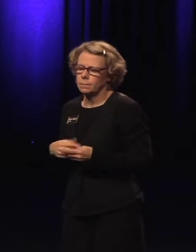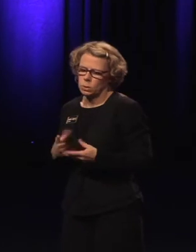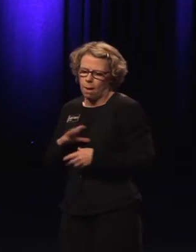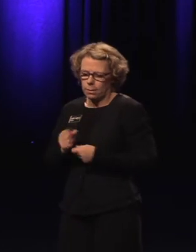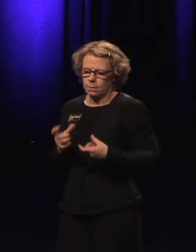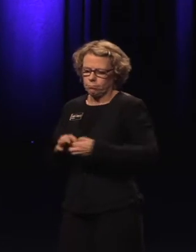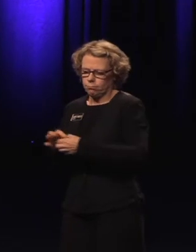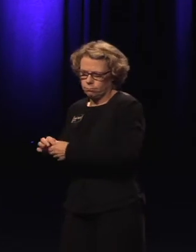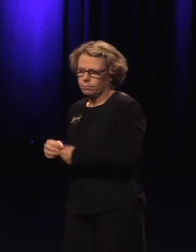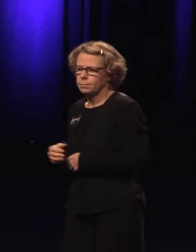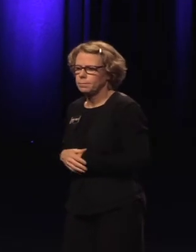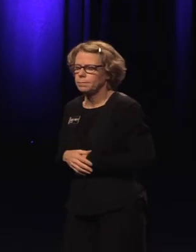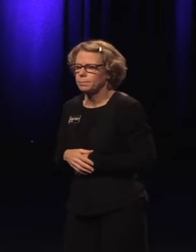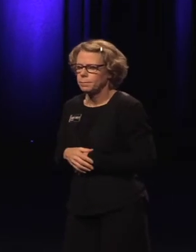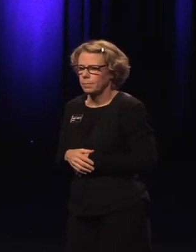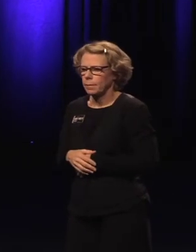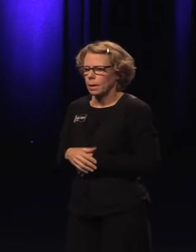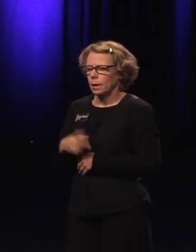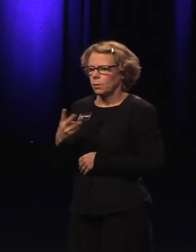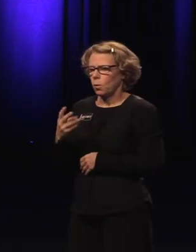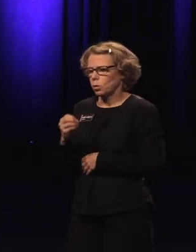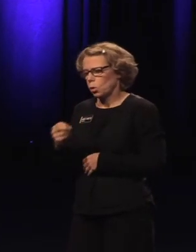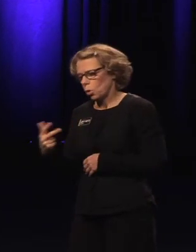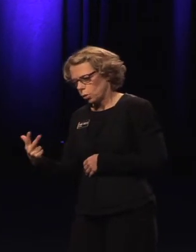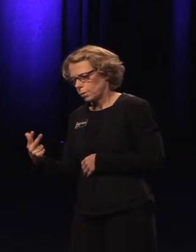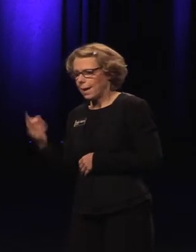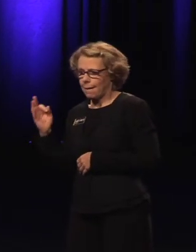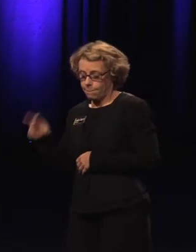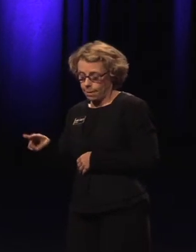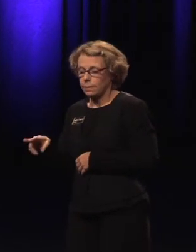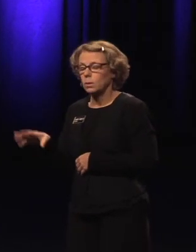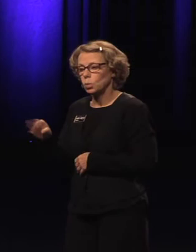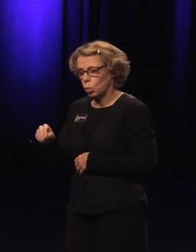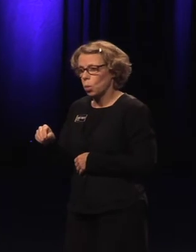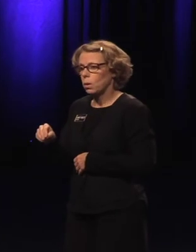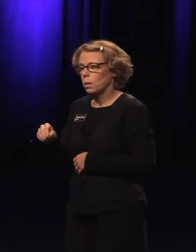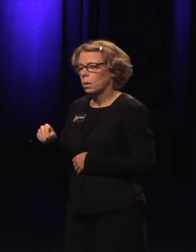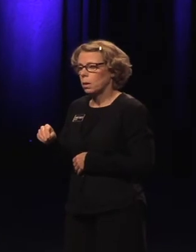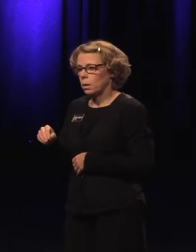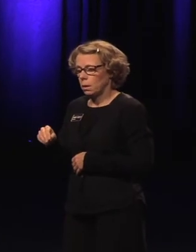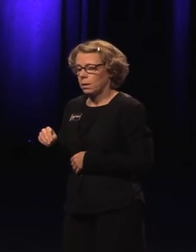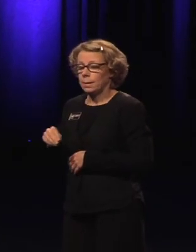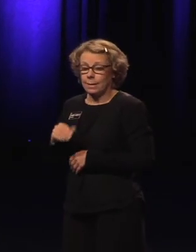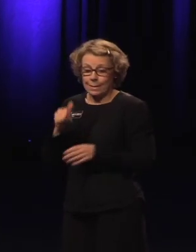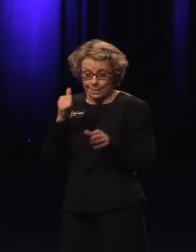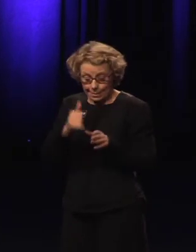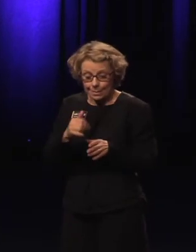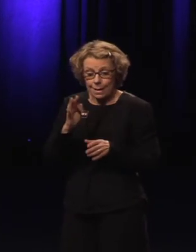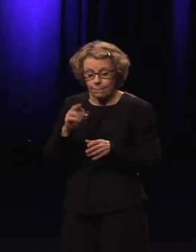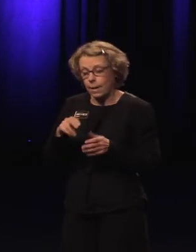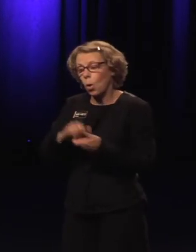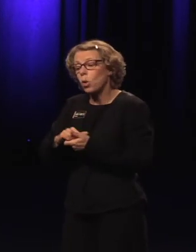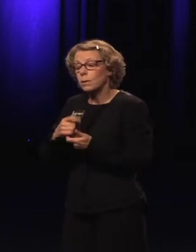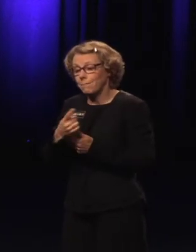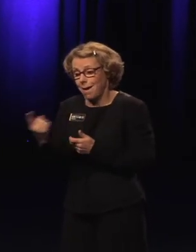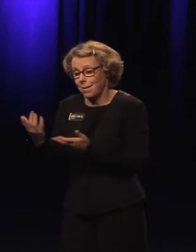UN, that's in 2008, that internationally, within the UN and nationally